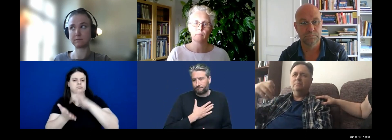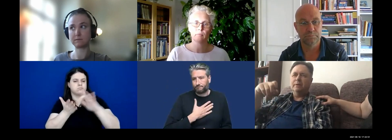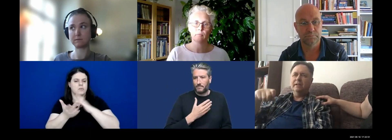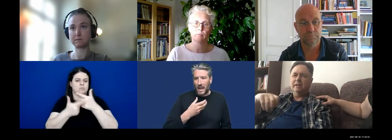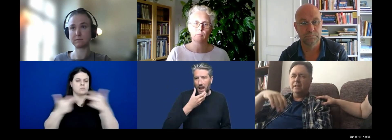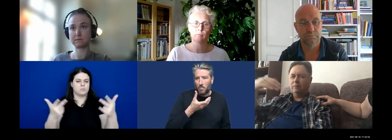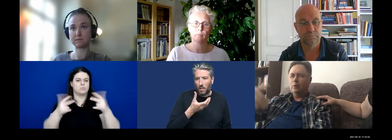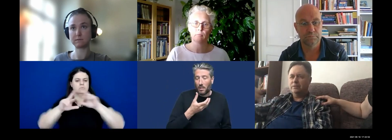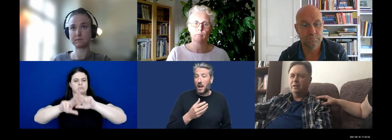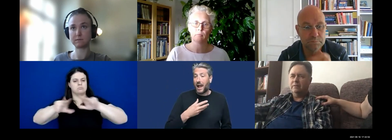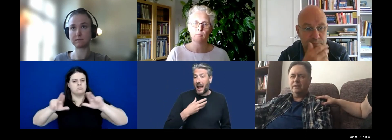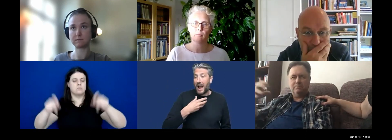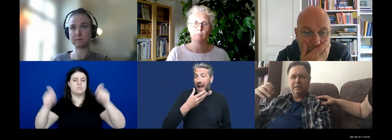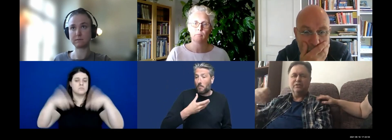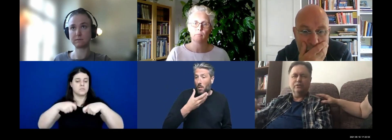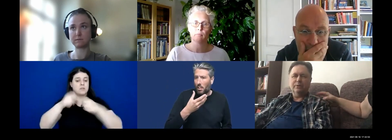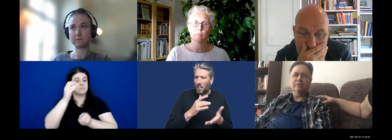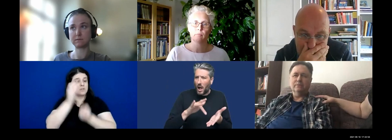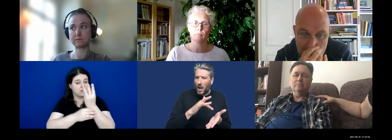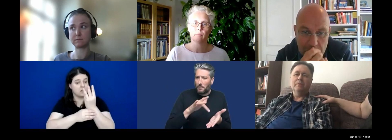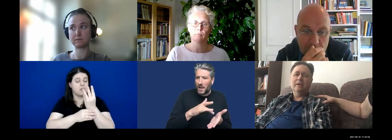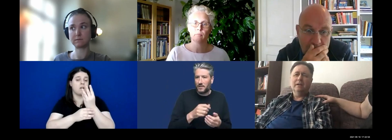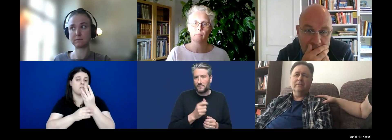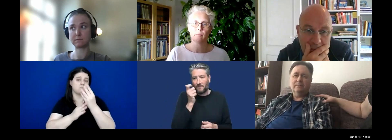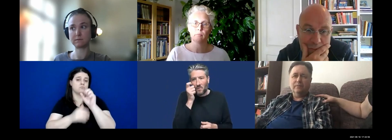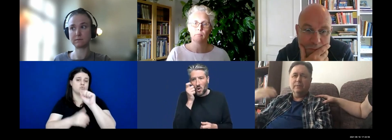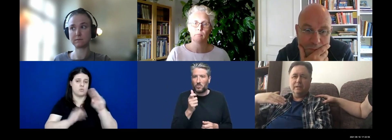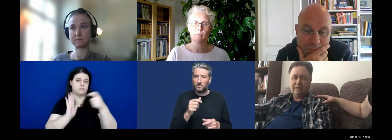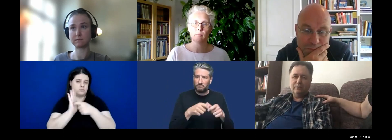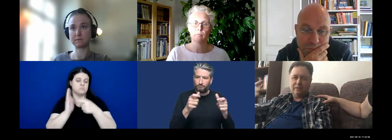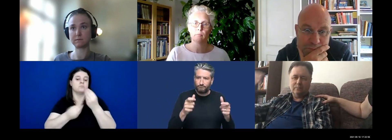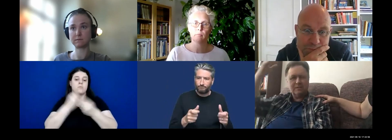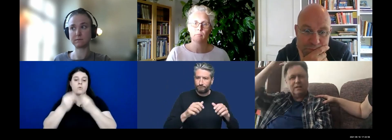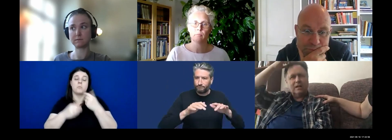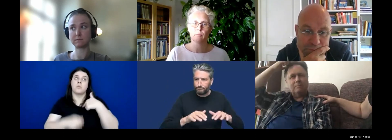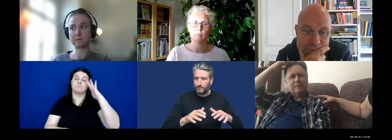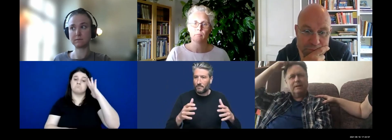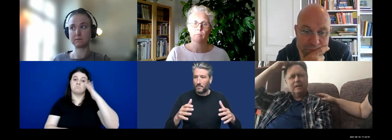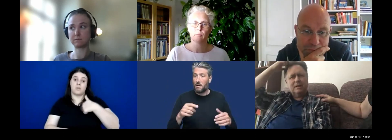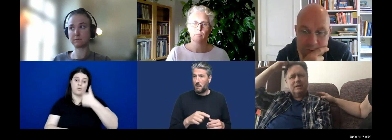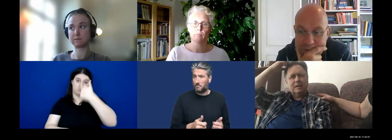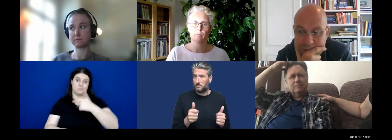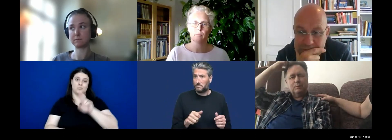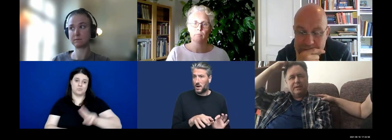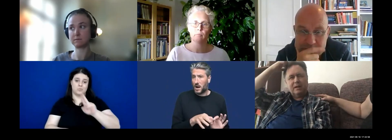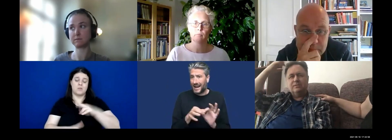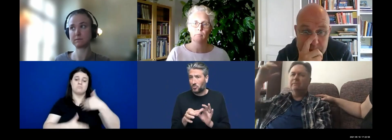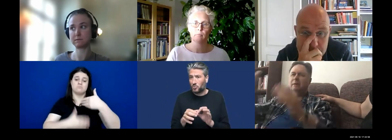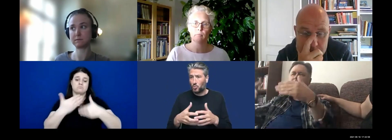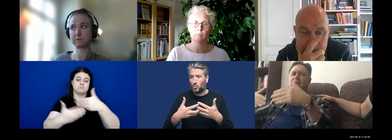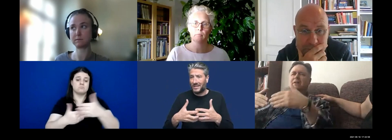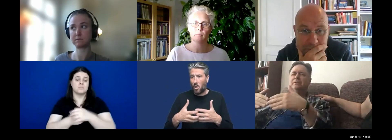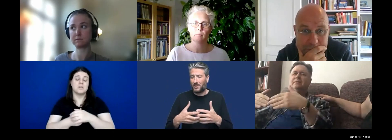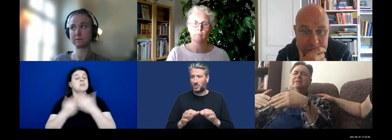software from the beginning and they had the voiceover, and that's been extremely useful. And for me, I use that all the time. And it would be nice